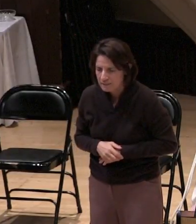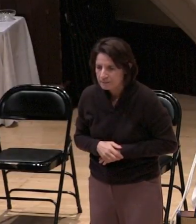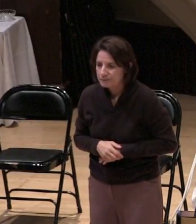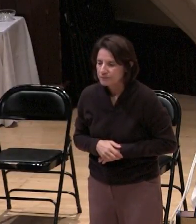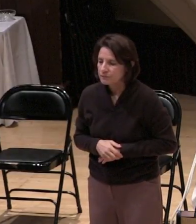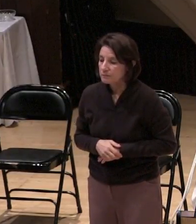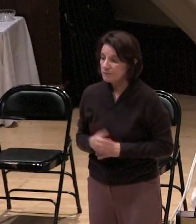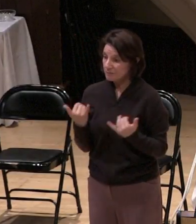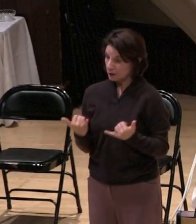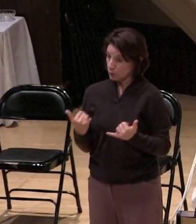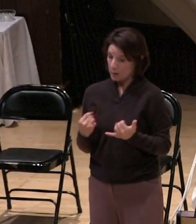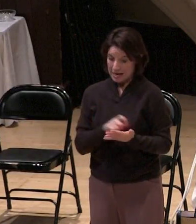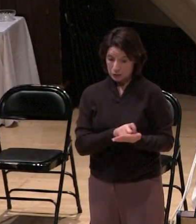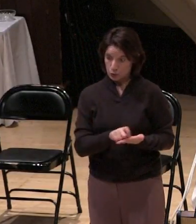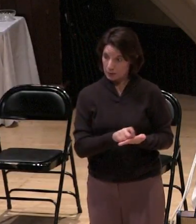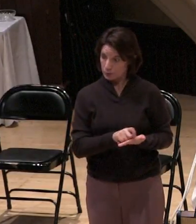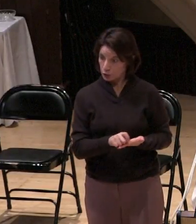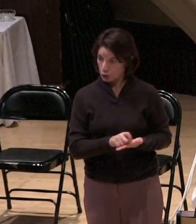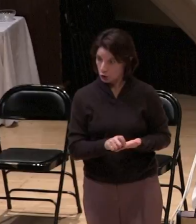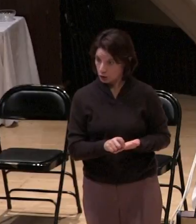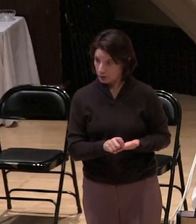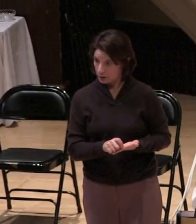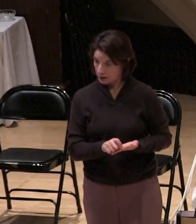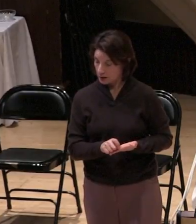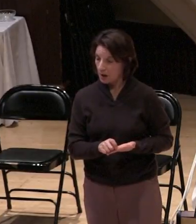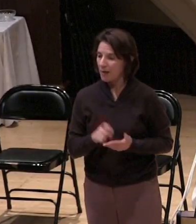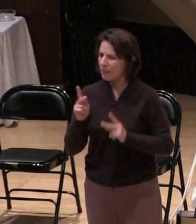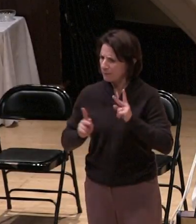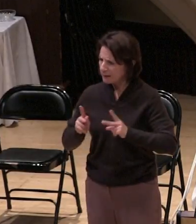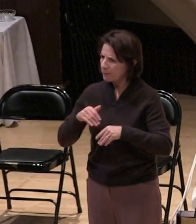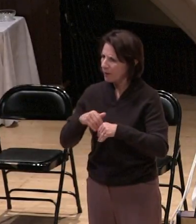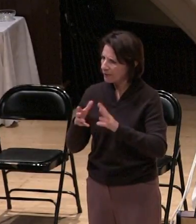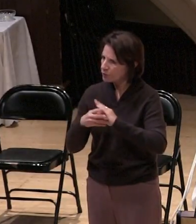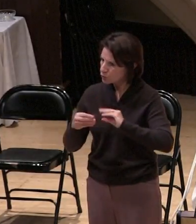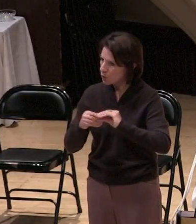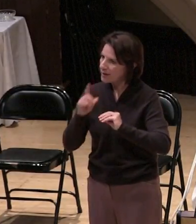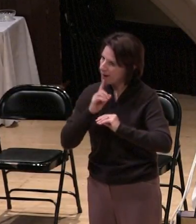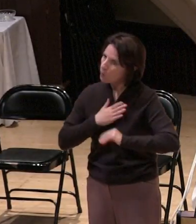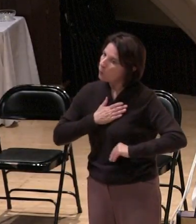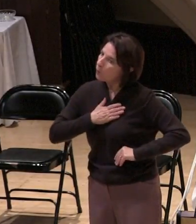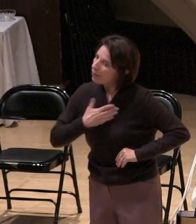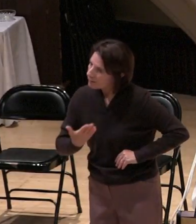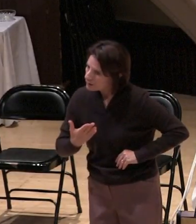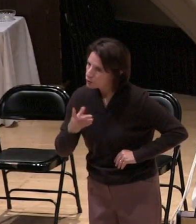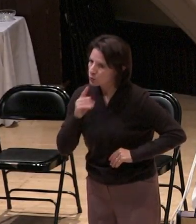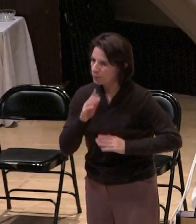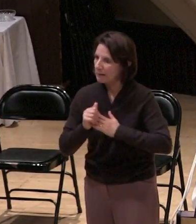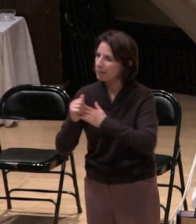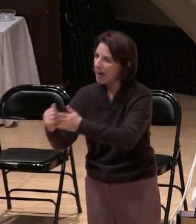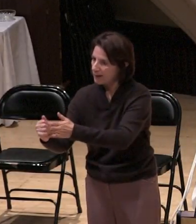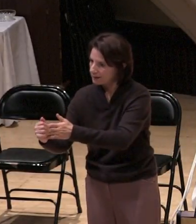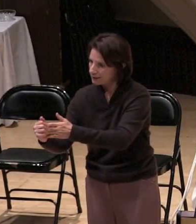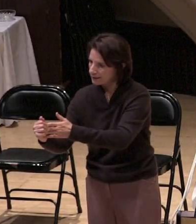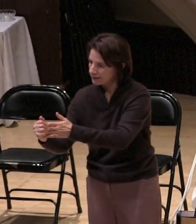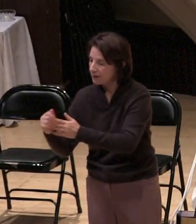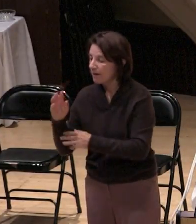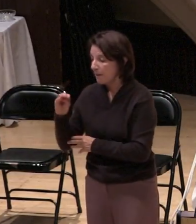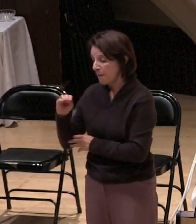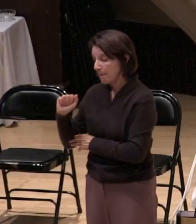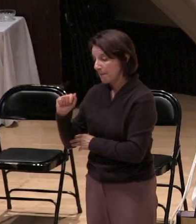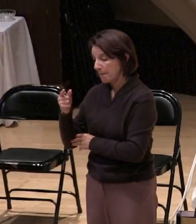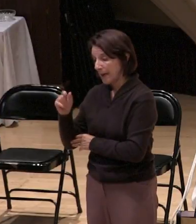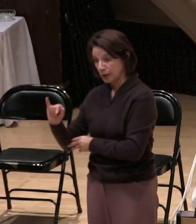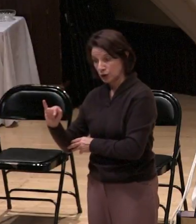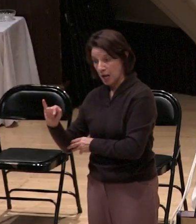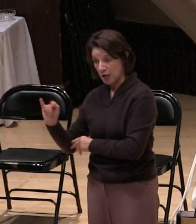In today's scripture, the players of the story are willing to be led. The Magi come,